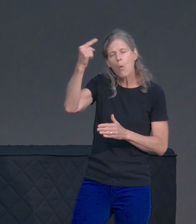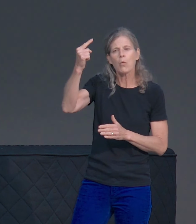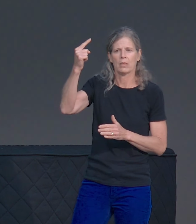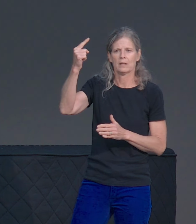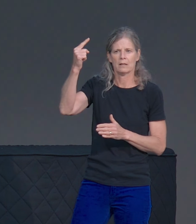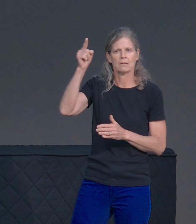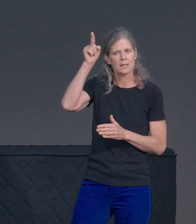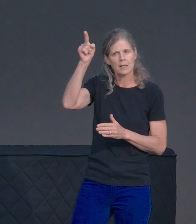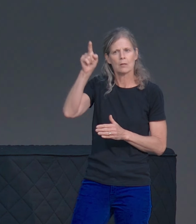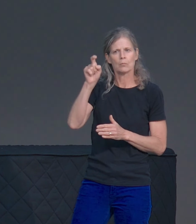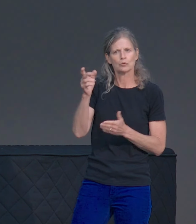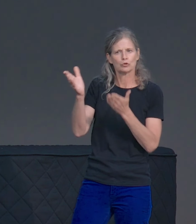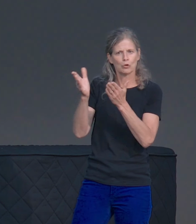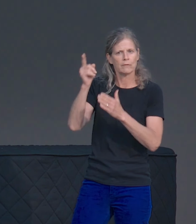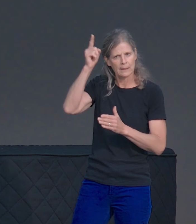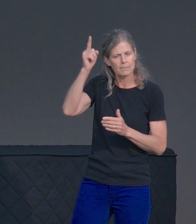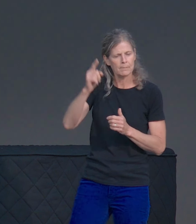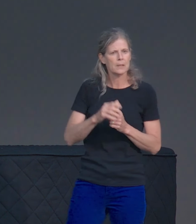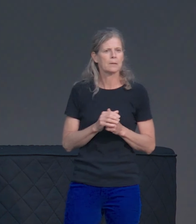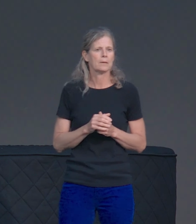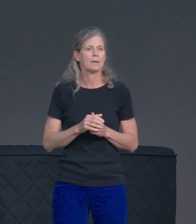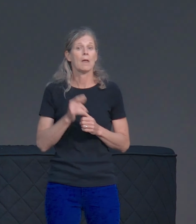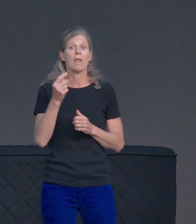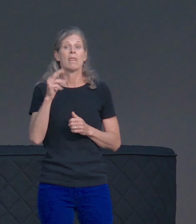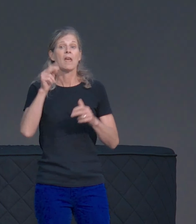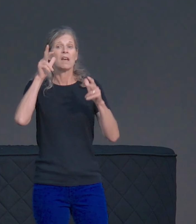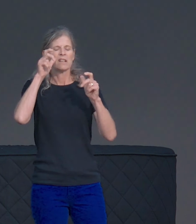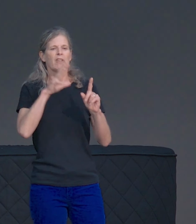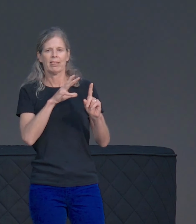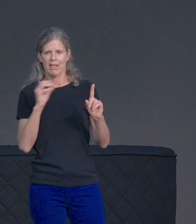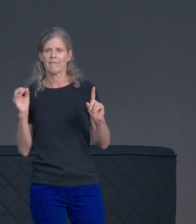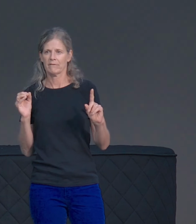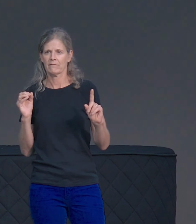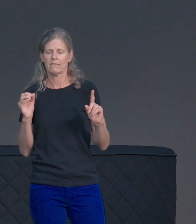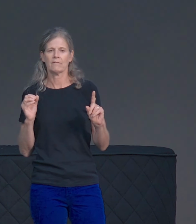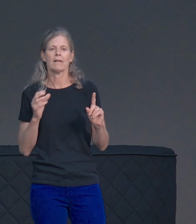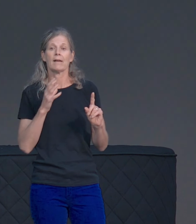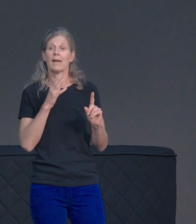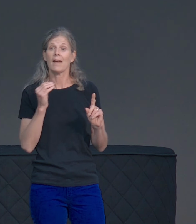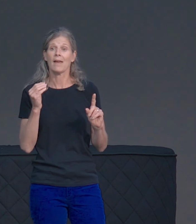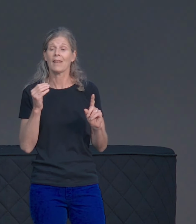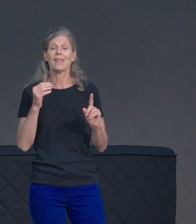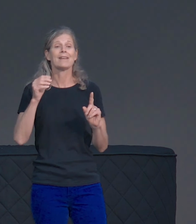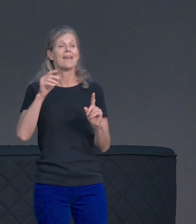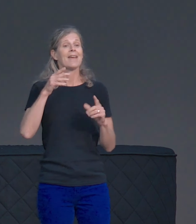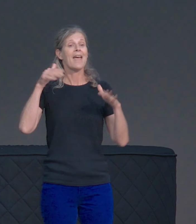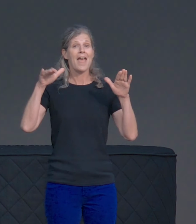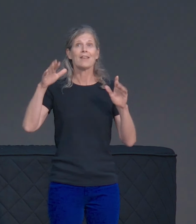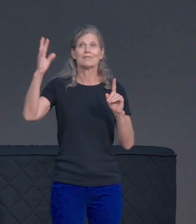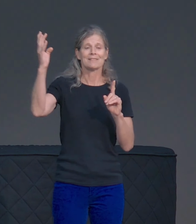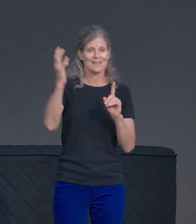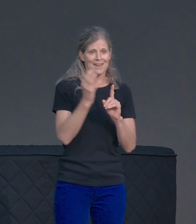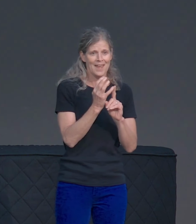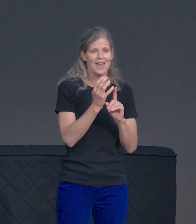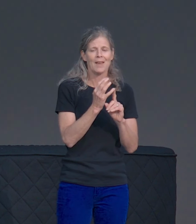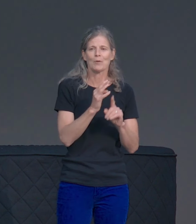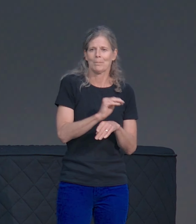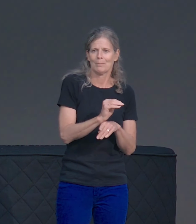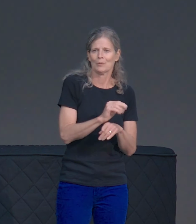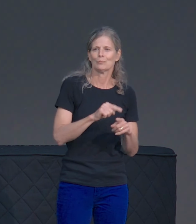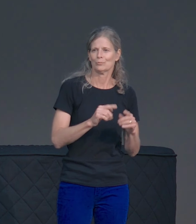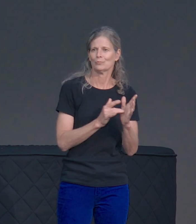only shall you serve. Then the devil left him, and behold, angels came and were